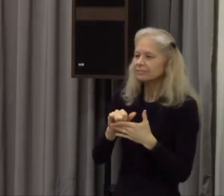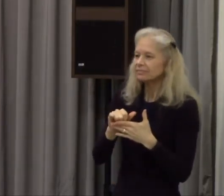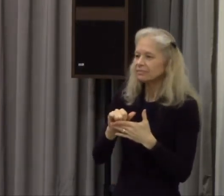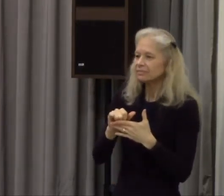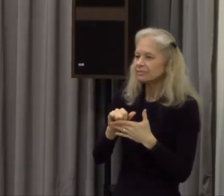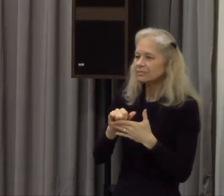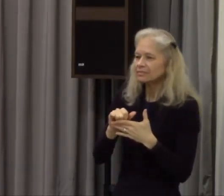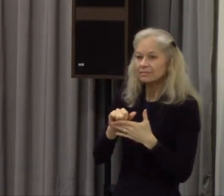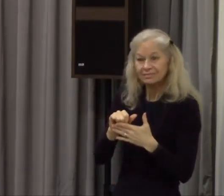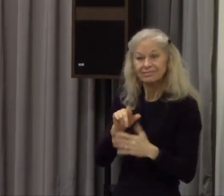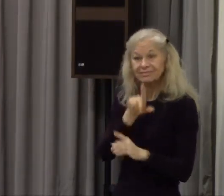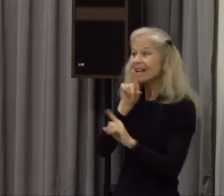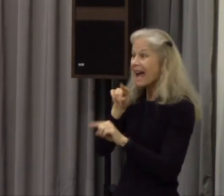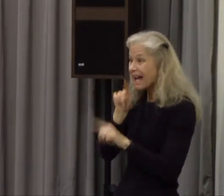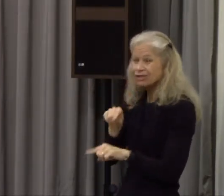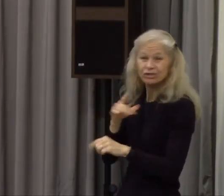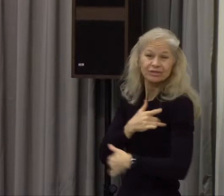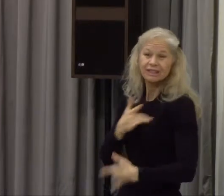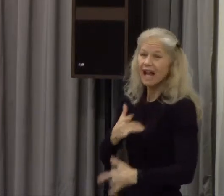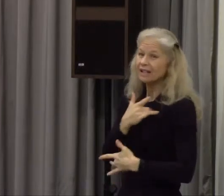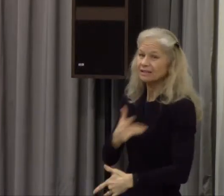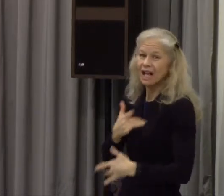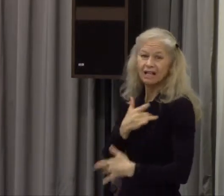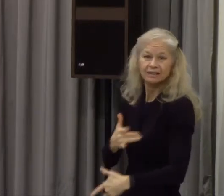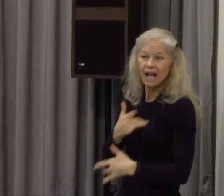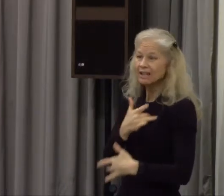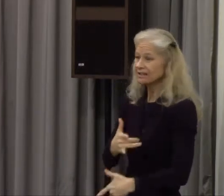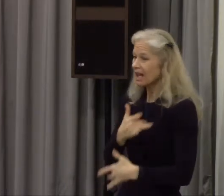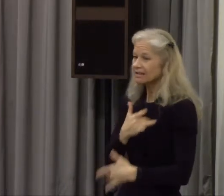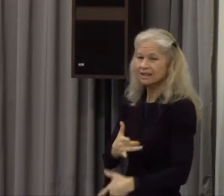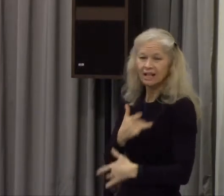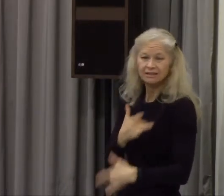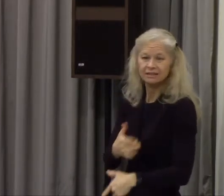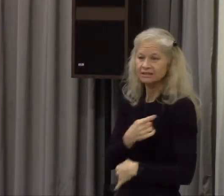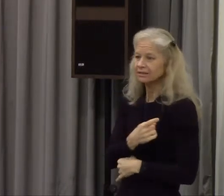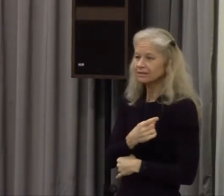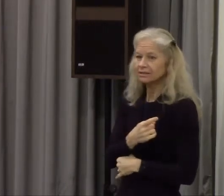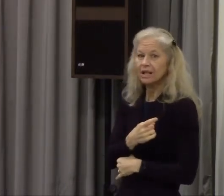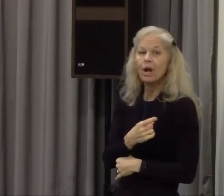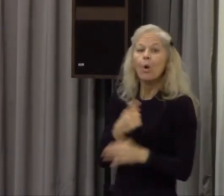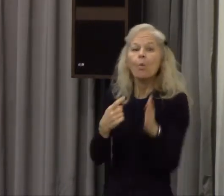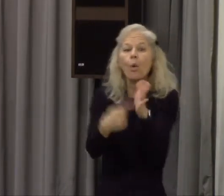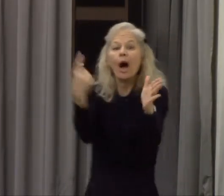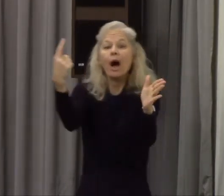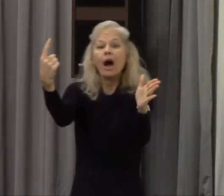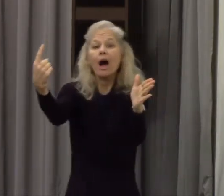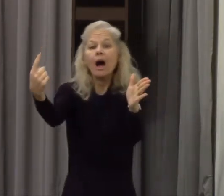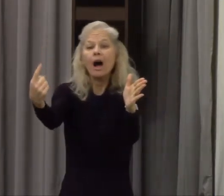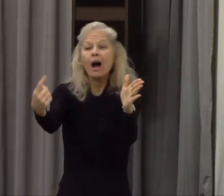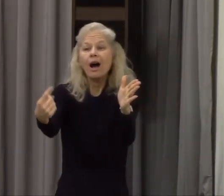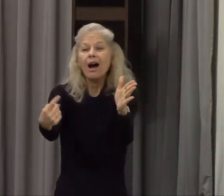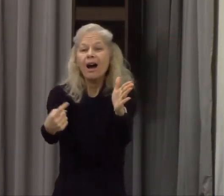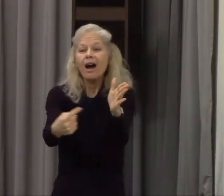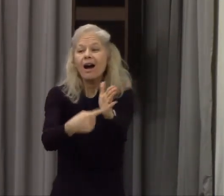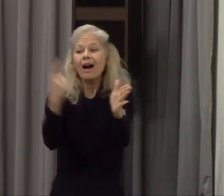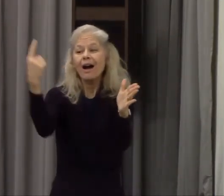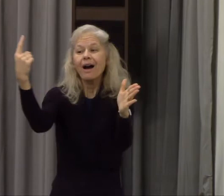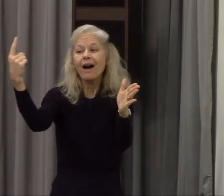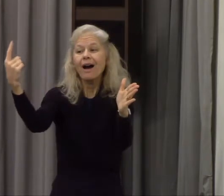know, those people are the happy ones. They're the ones that are sure. They're the ones that are upset you asked them that question about